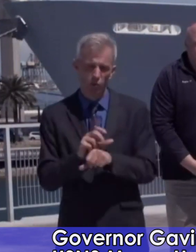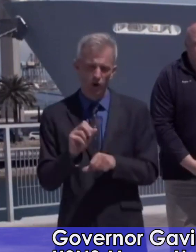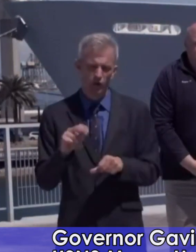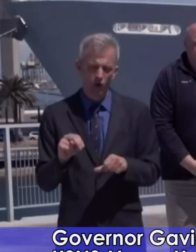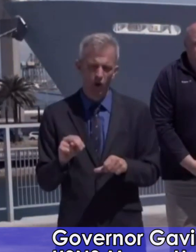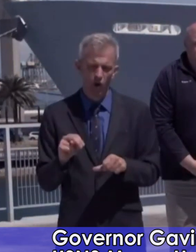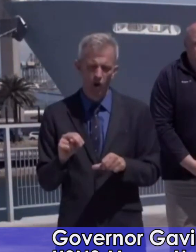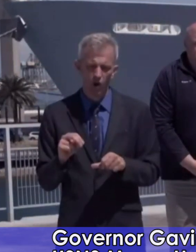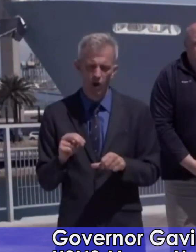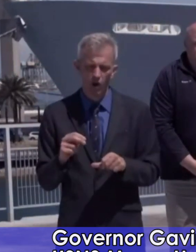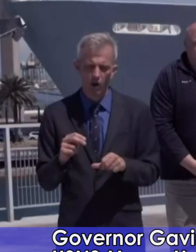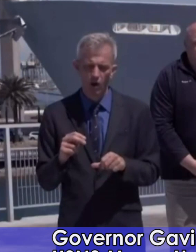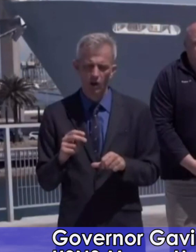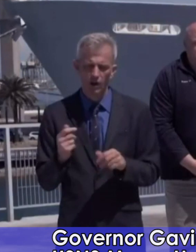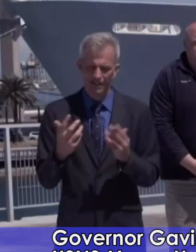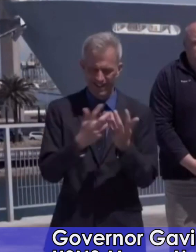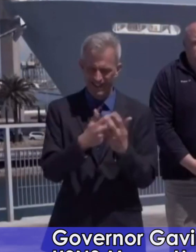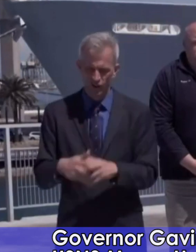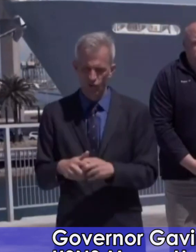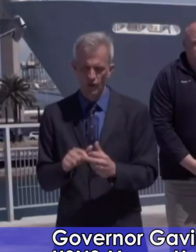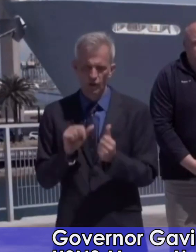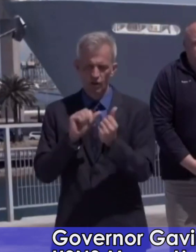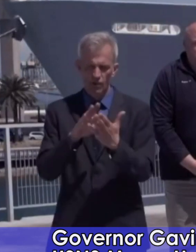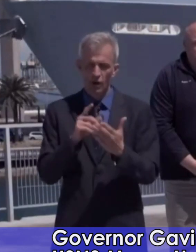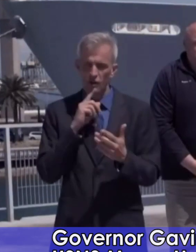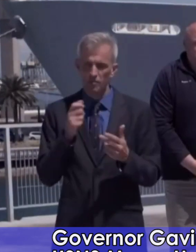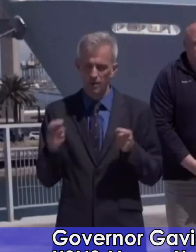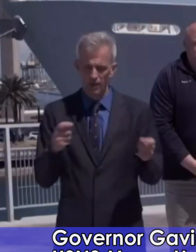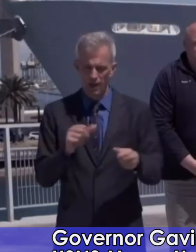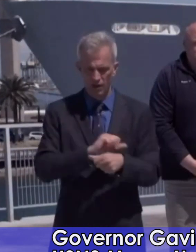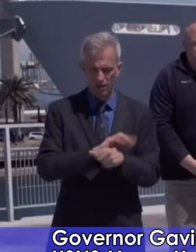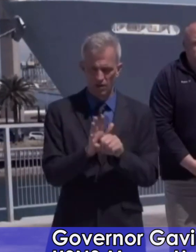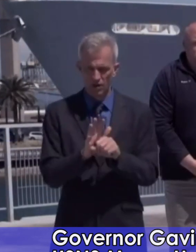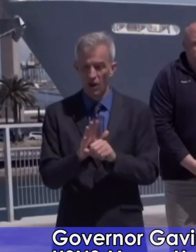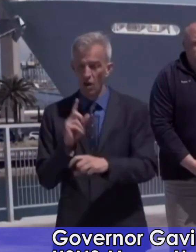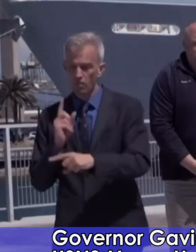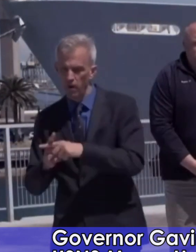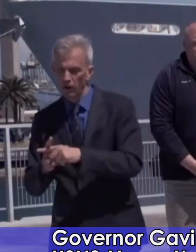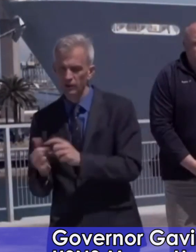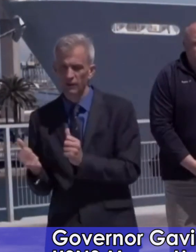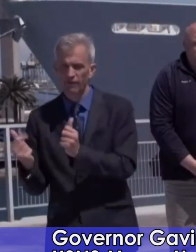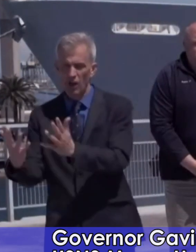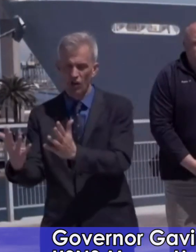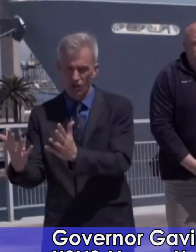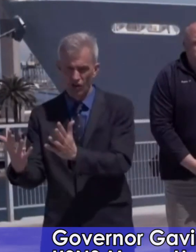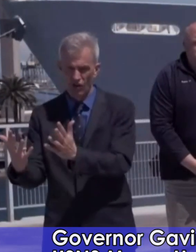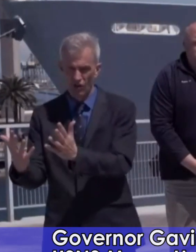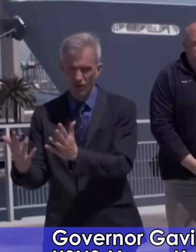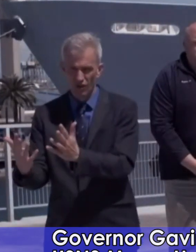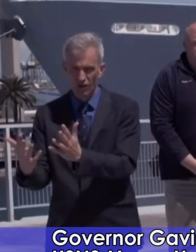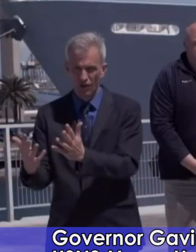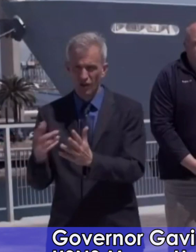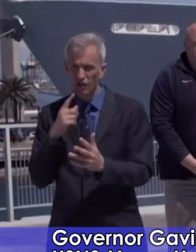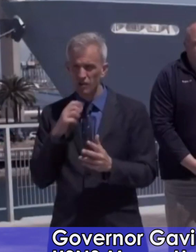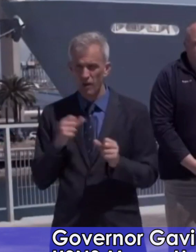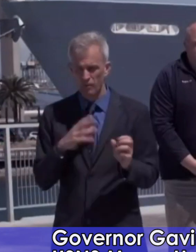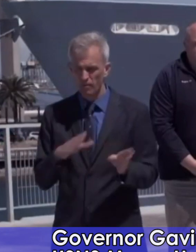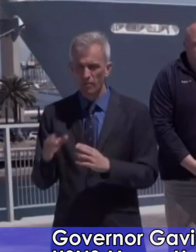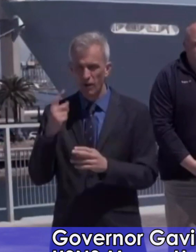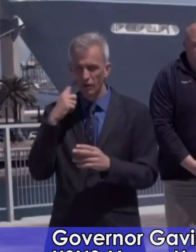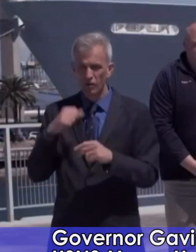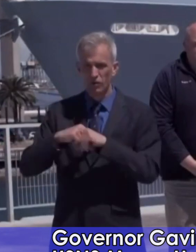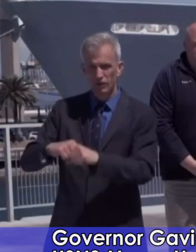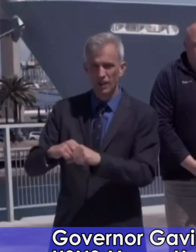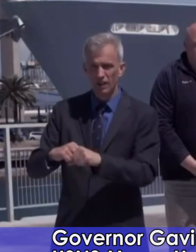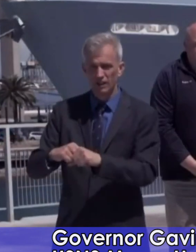on that integrated approach to be able to deal with COVID-19 as well as protect our public in the event of a wildfire.